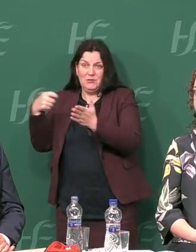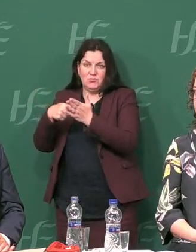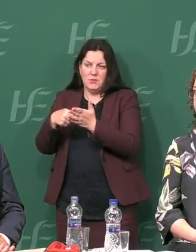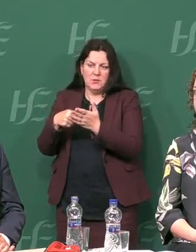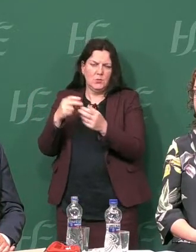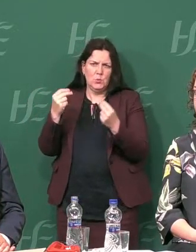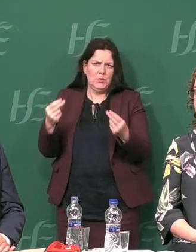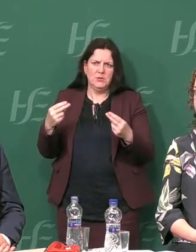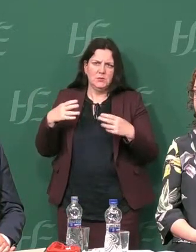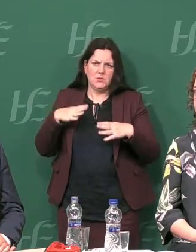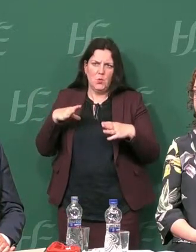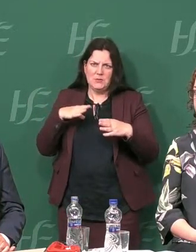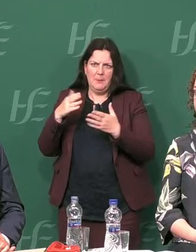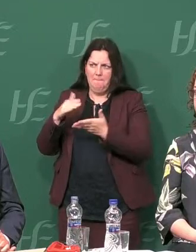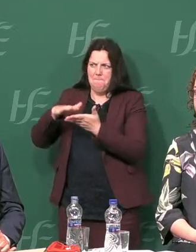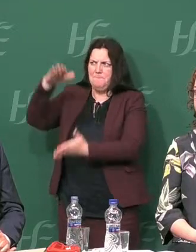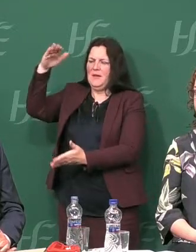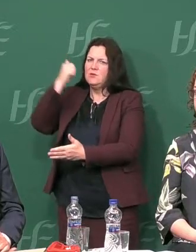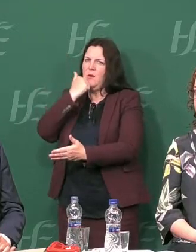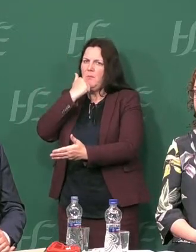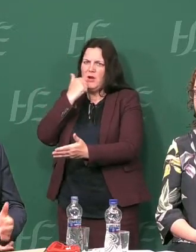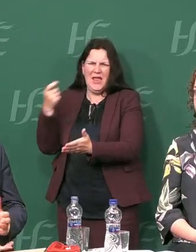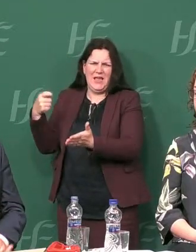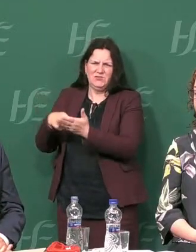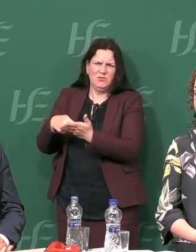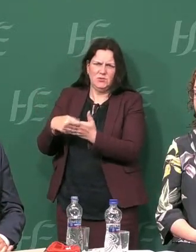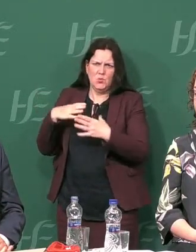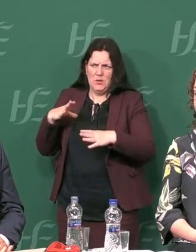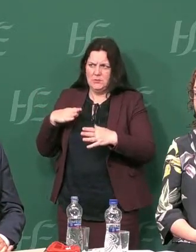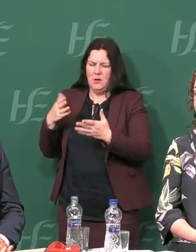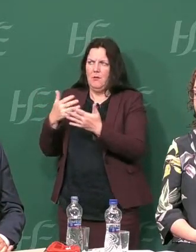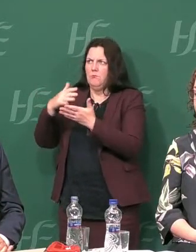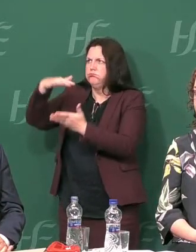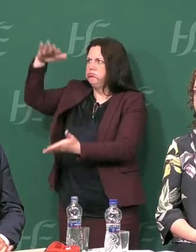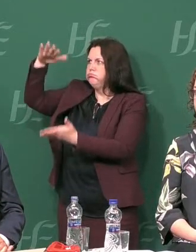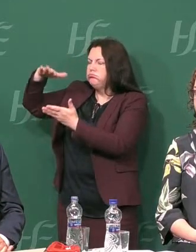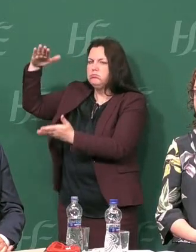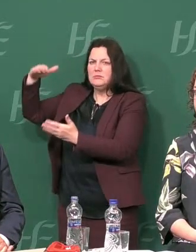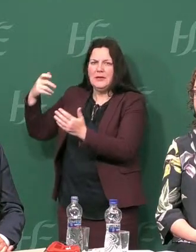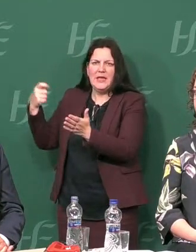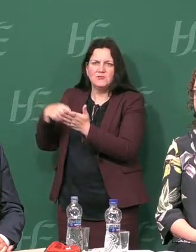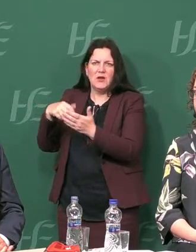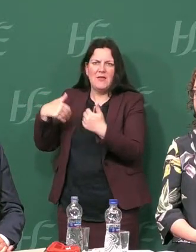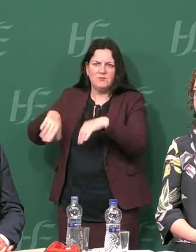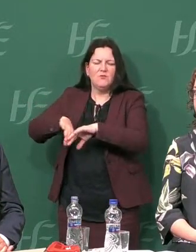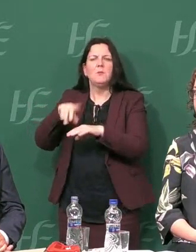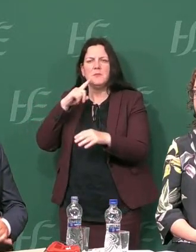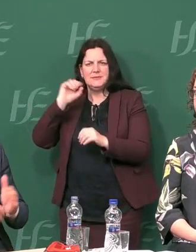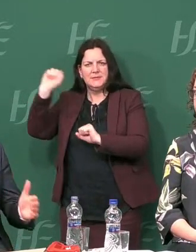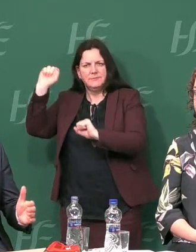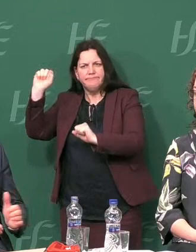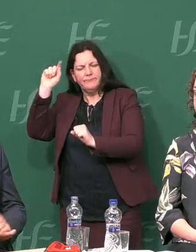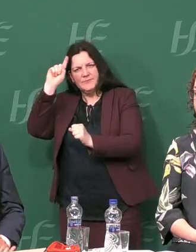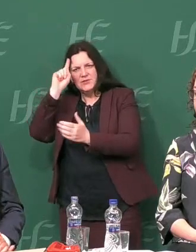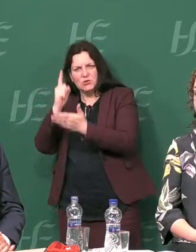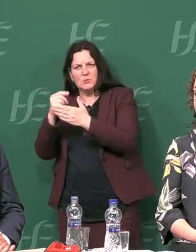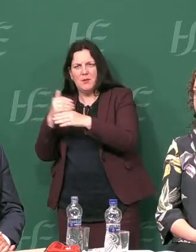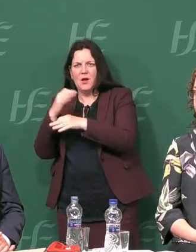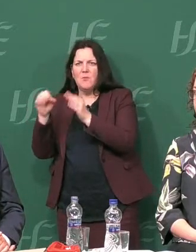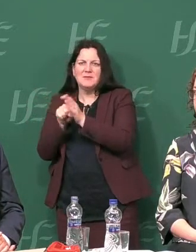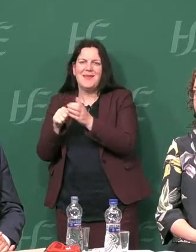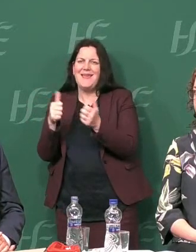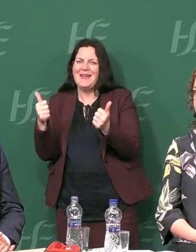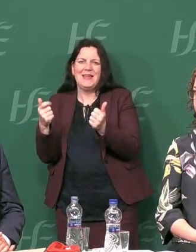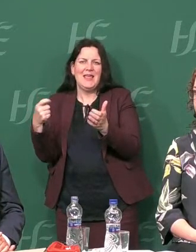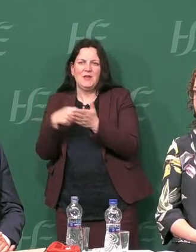where it's of any significant number, and that's where we will implement whatever government policy decision for the use of any potential stored